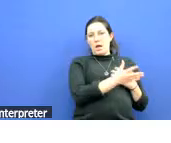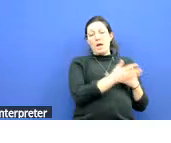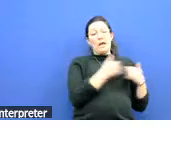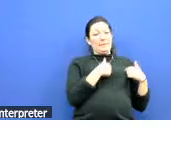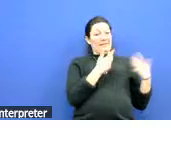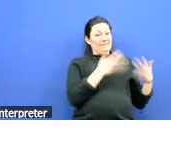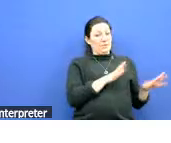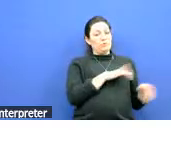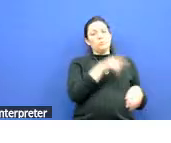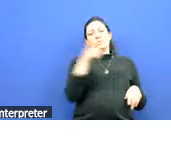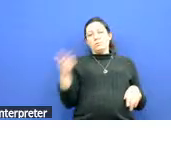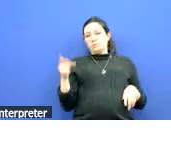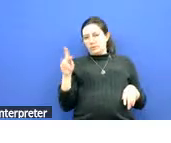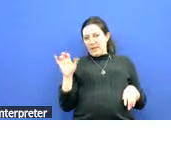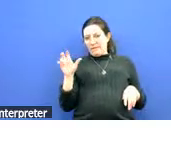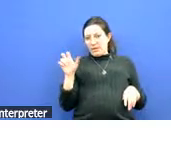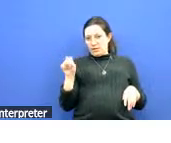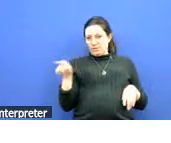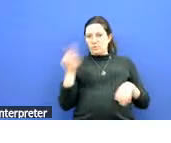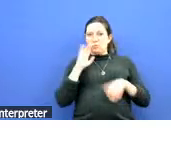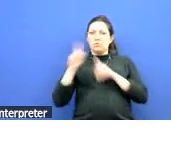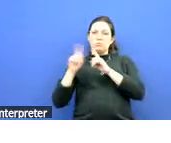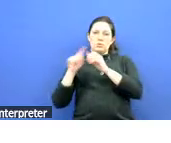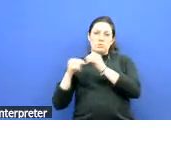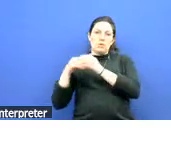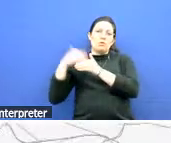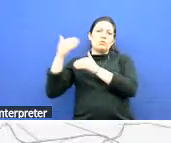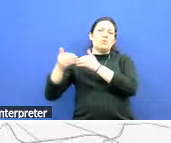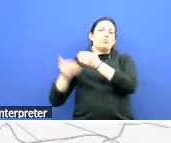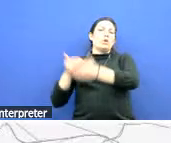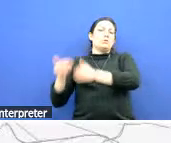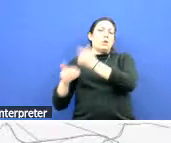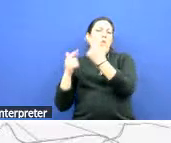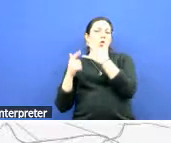to discuss the permitting process. So if we can go to the next slide, please.